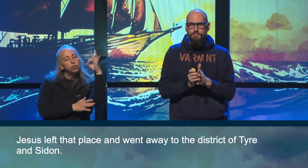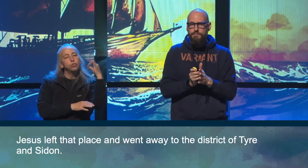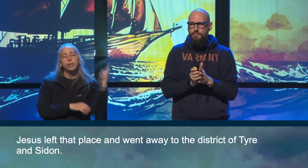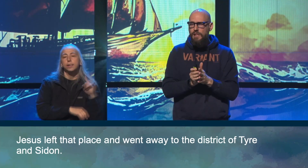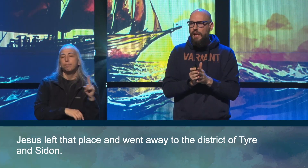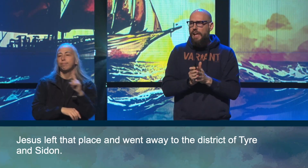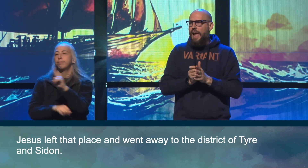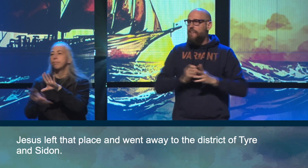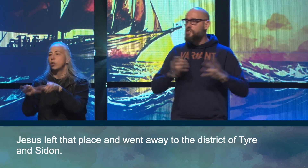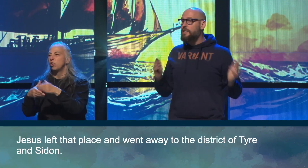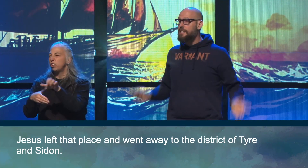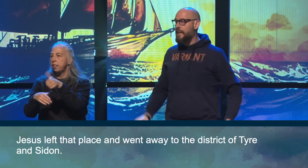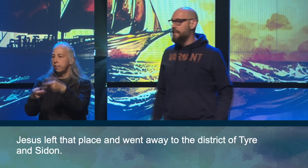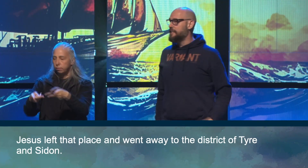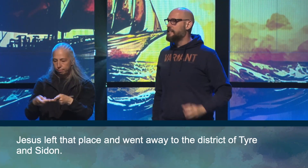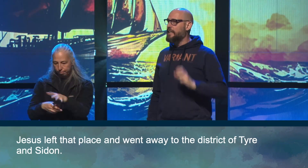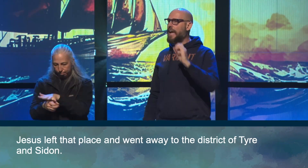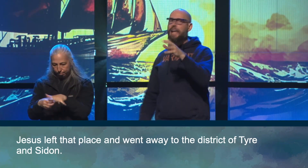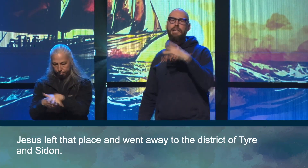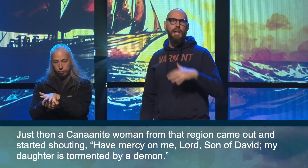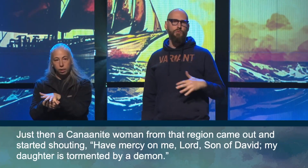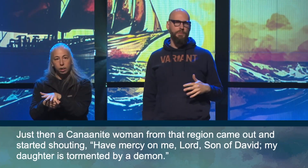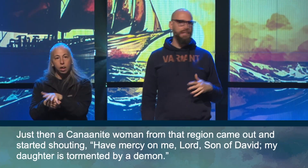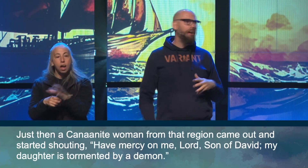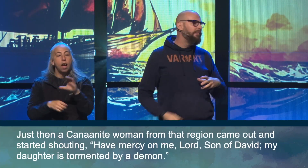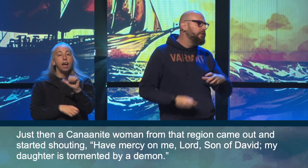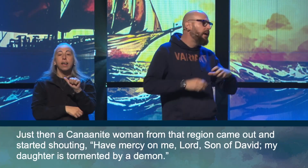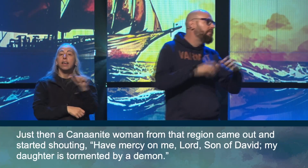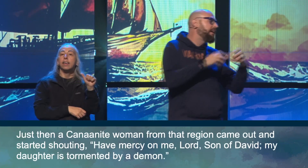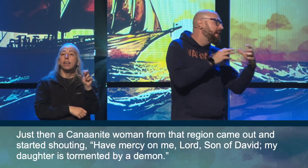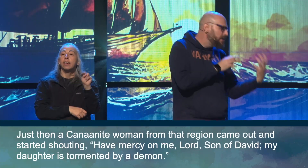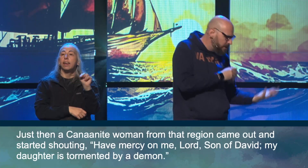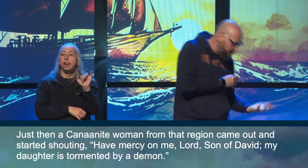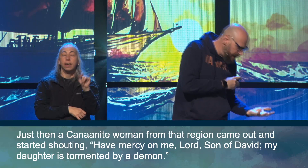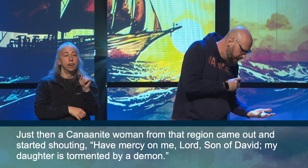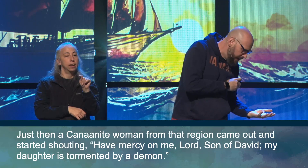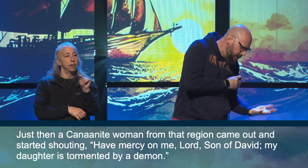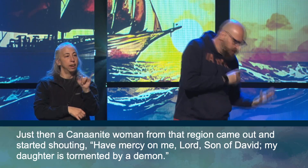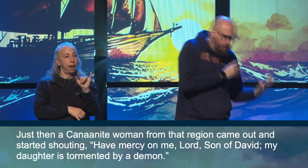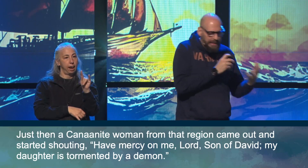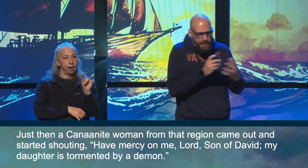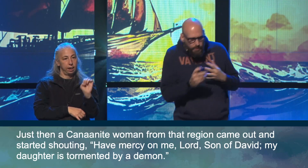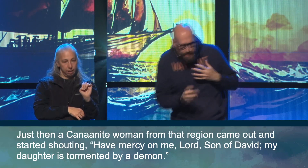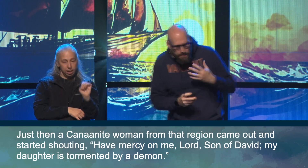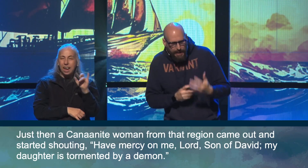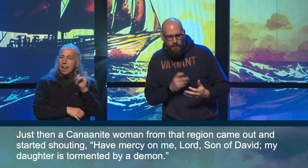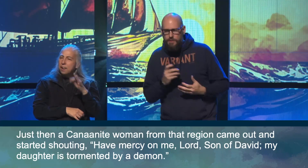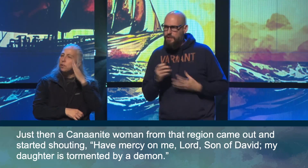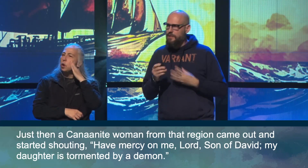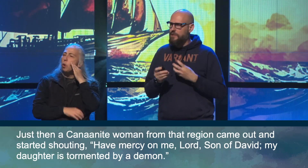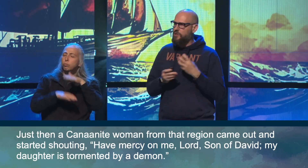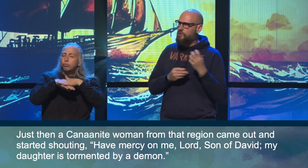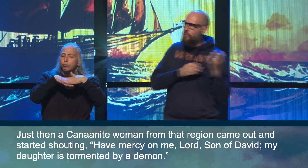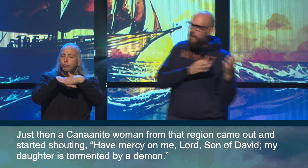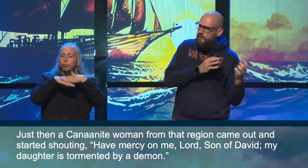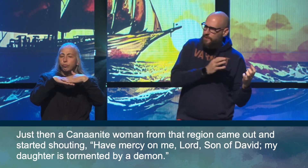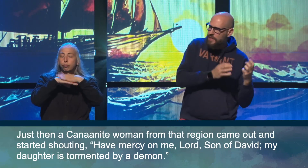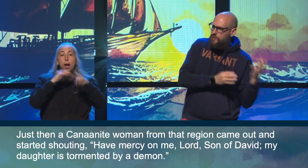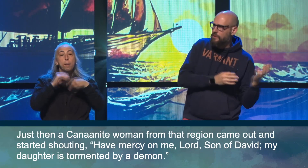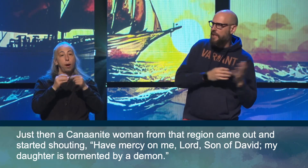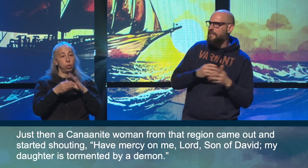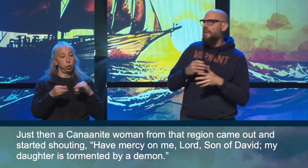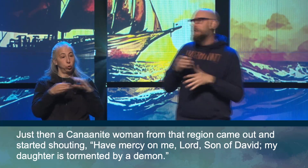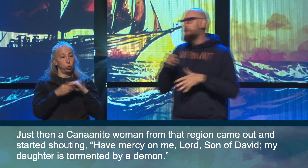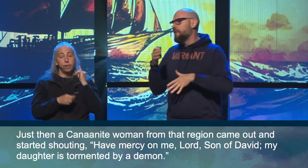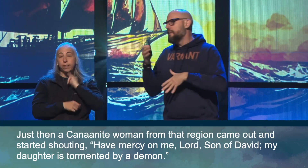Sidon. And just then it says a Canaanite woman. Now, if you have a history or you know a little bit about the story of